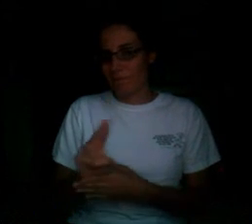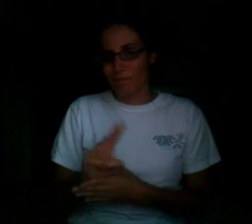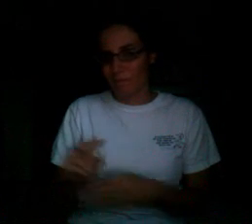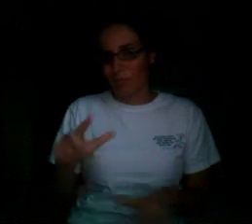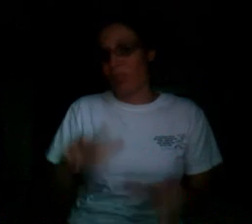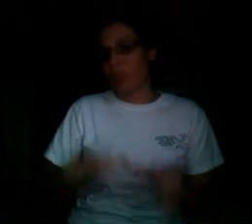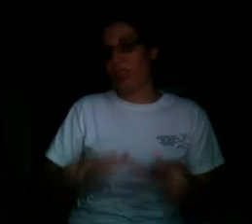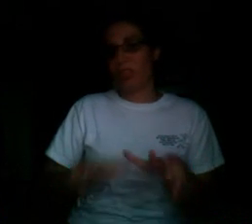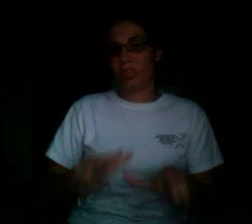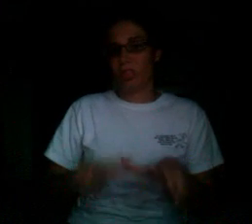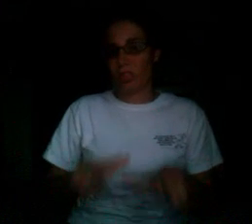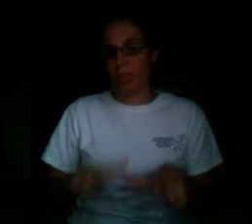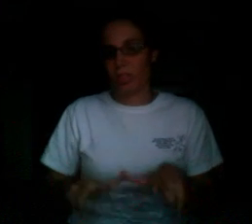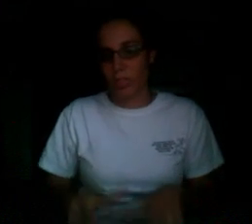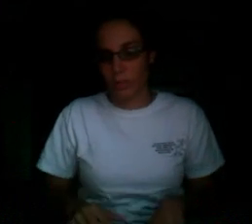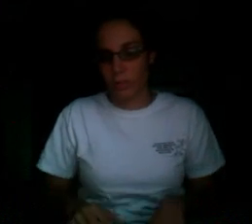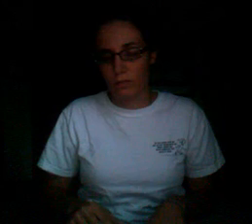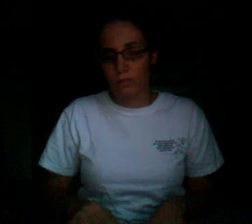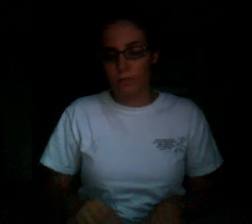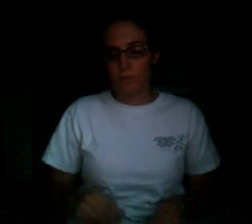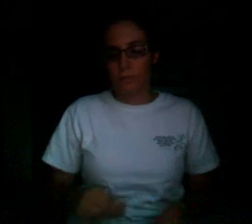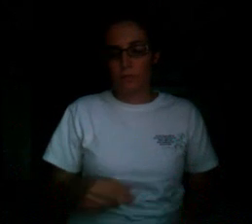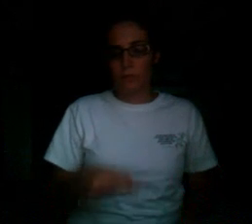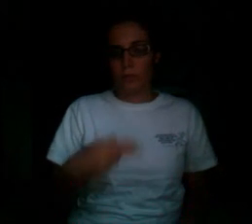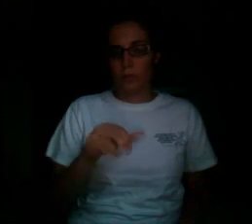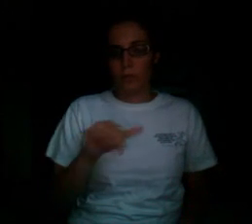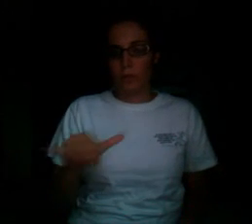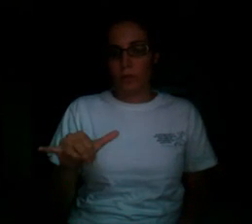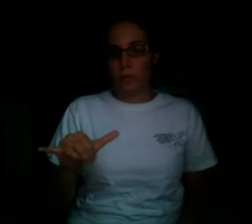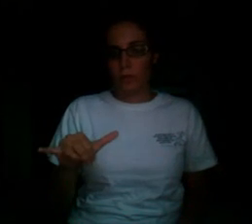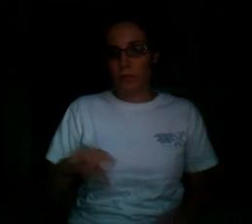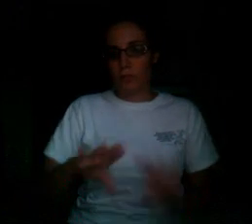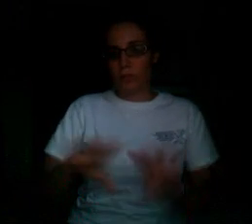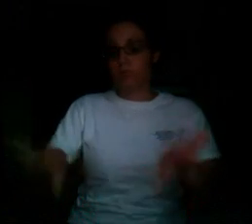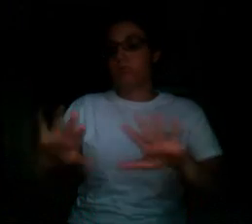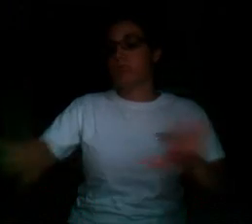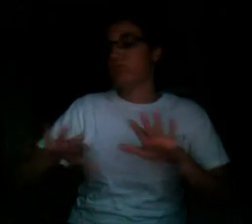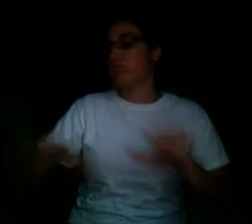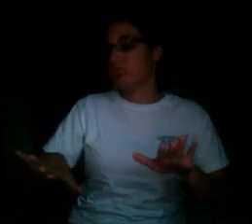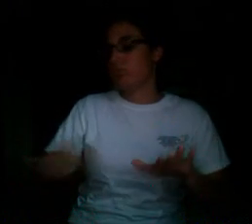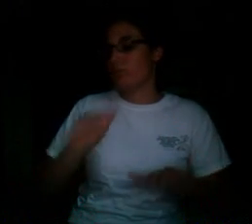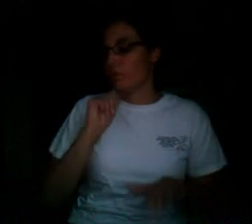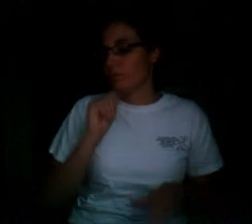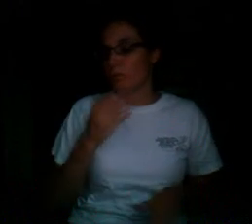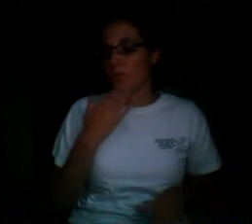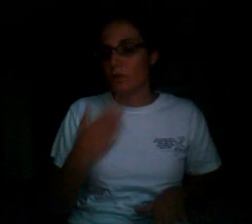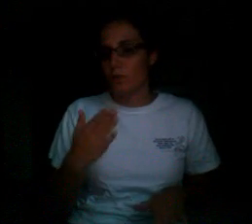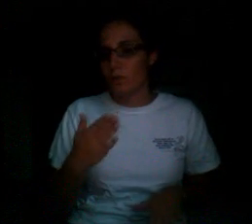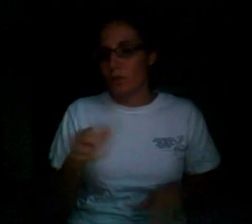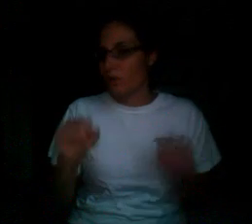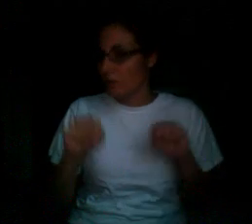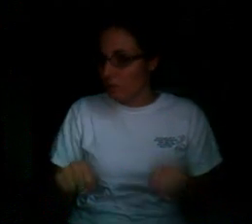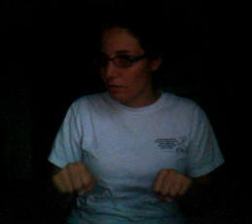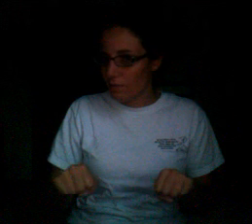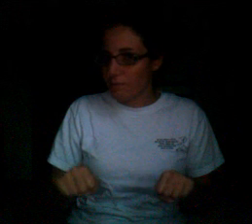tossed the hay from the wagon, she spread it as well as she could, walking around and around on the stack to pack it tightly.